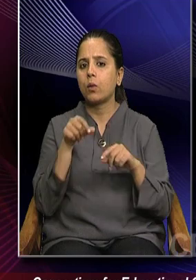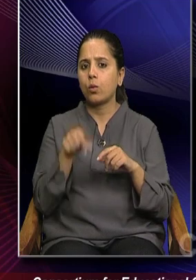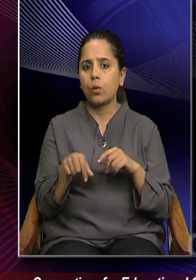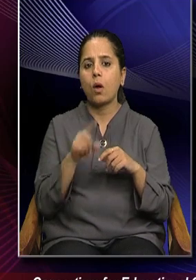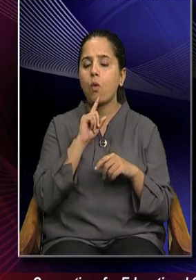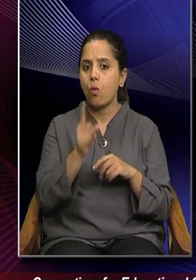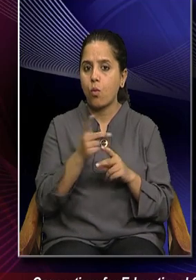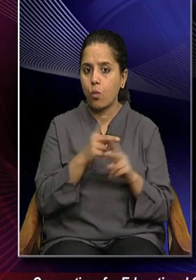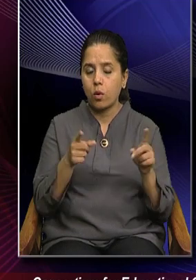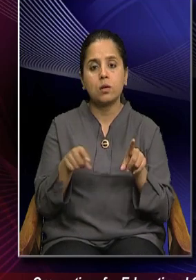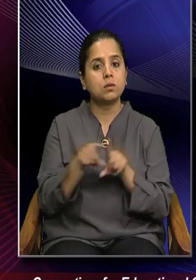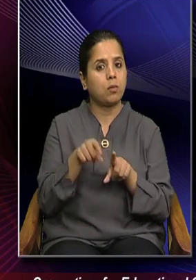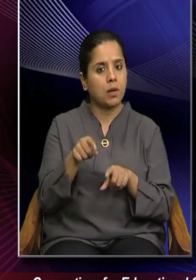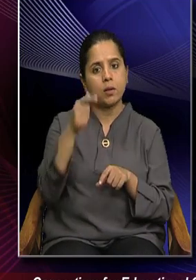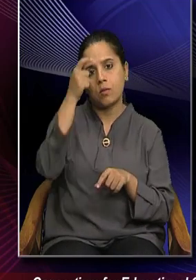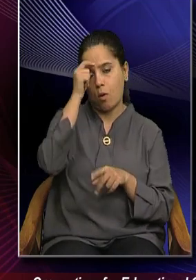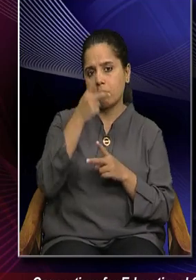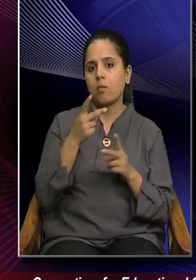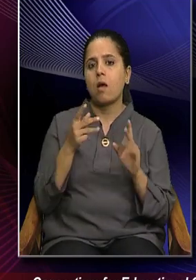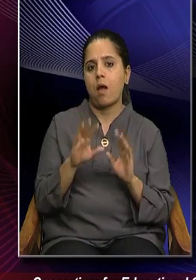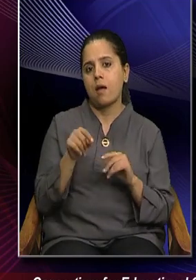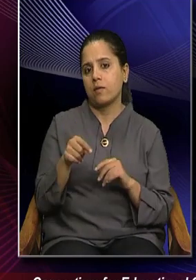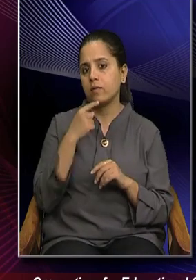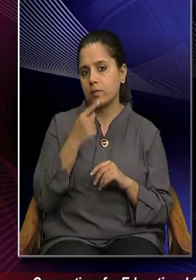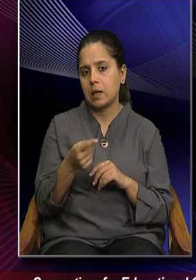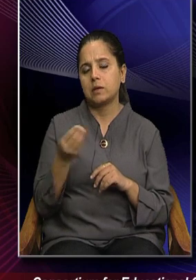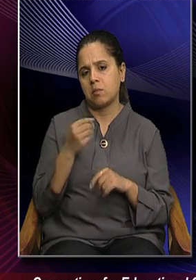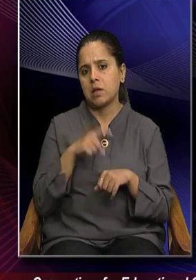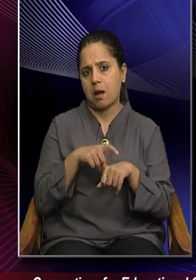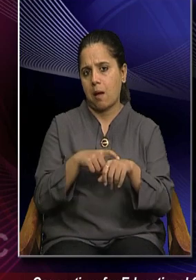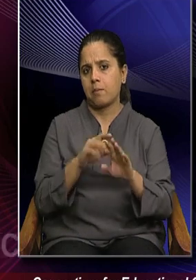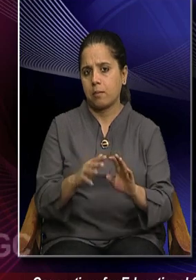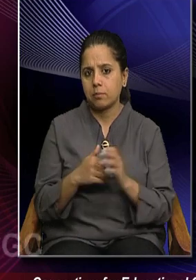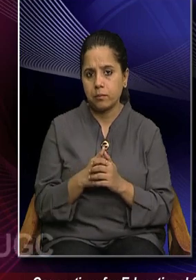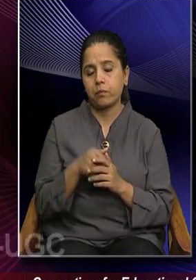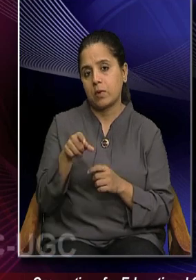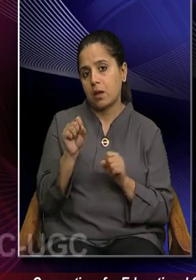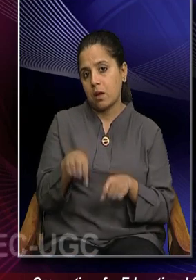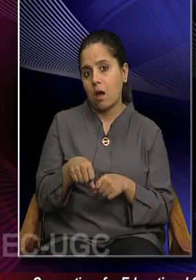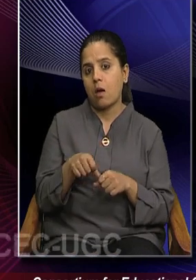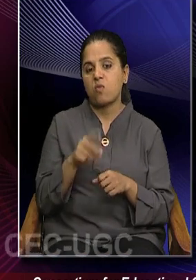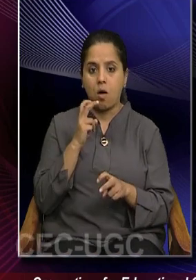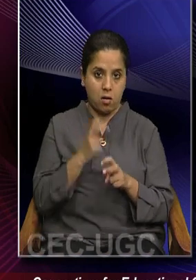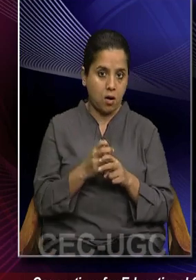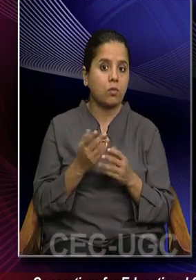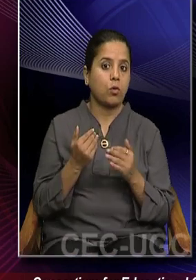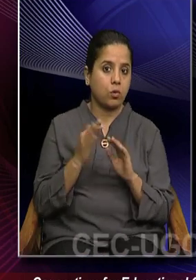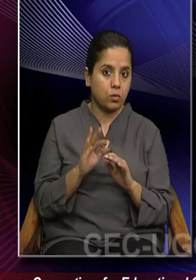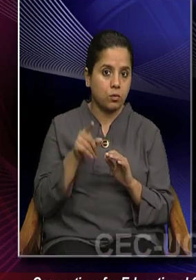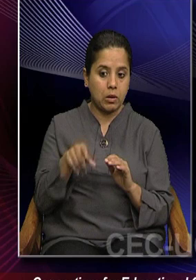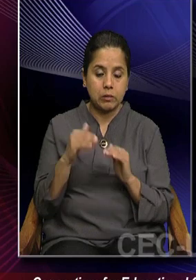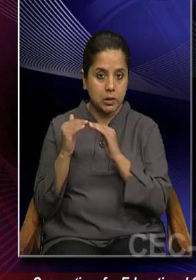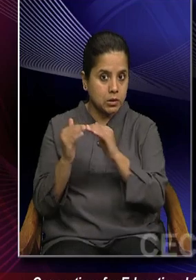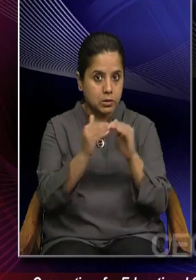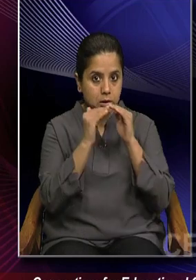is also a problematic thing certain times. It can be hard to